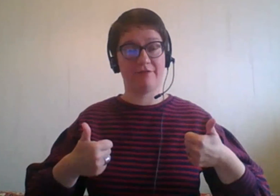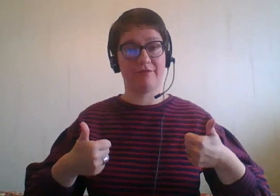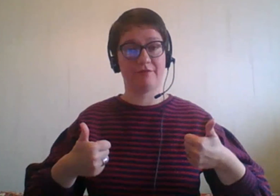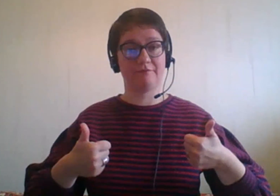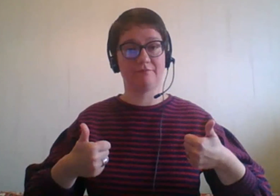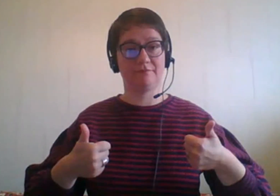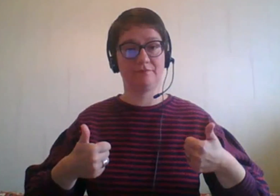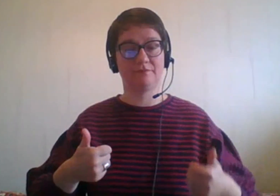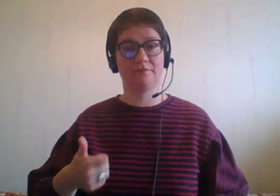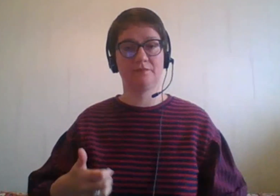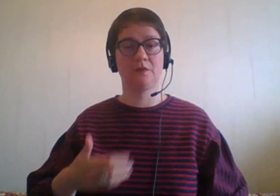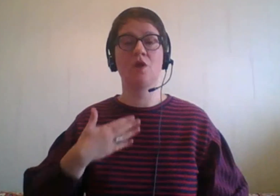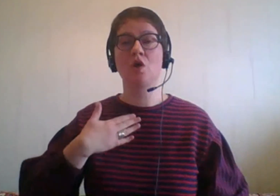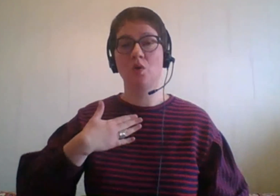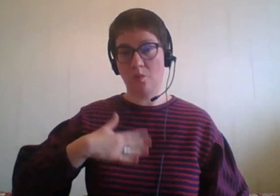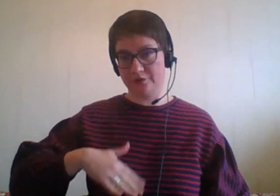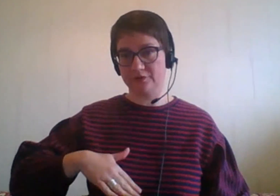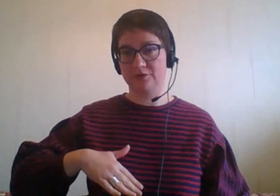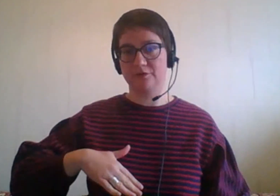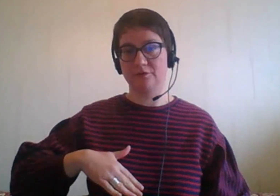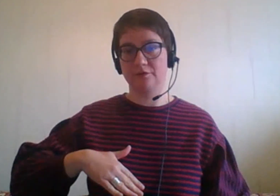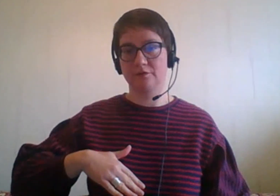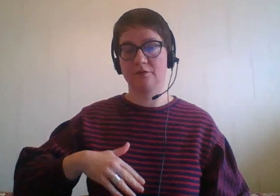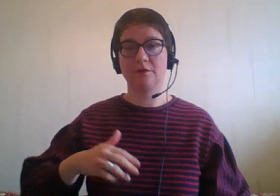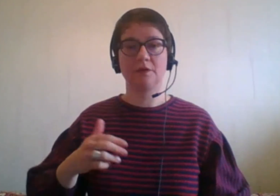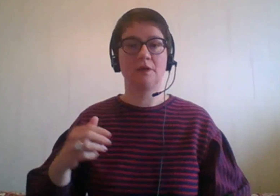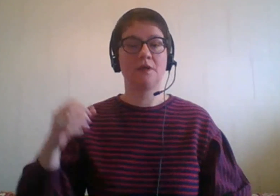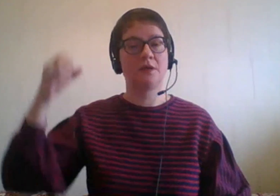health, want,